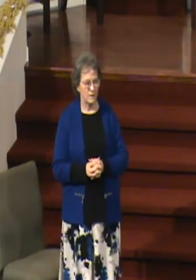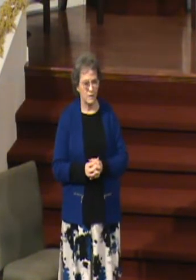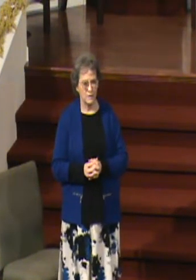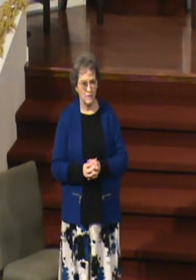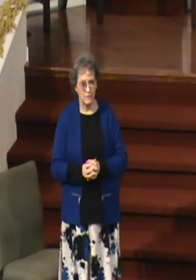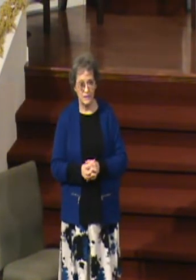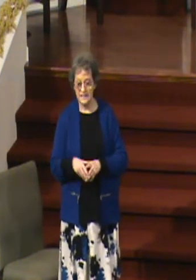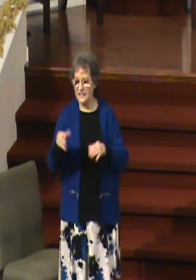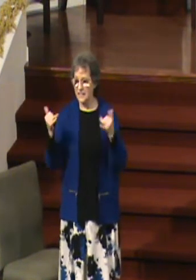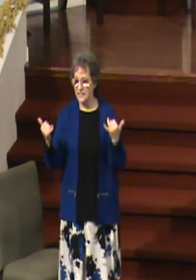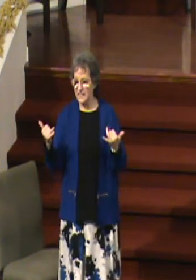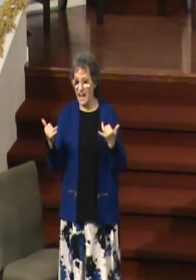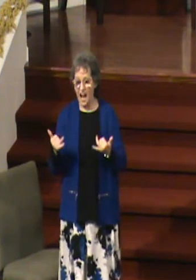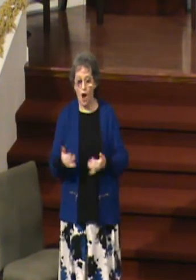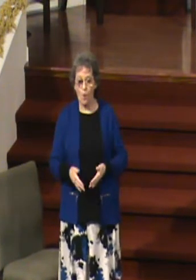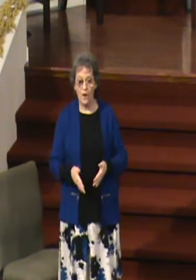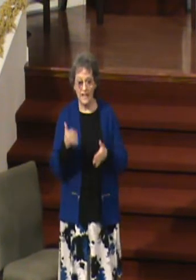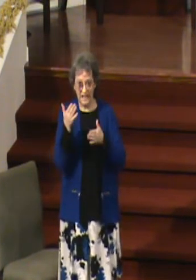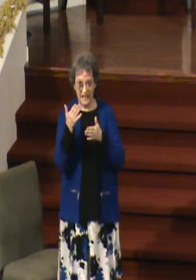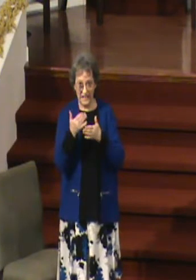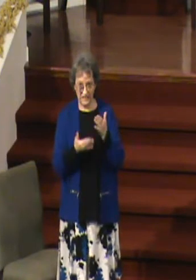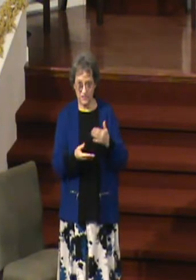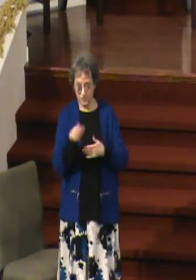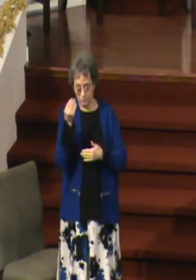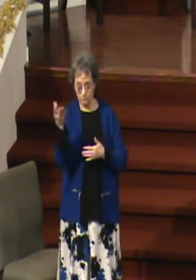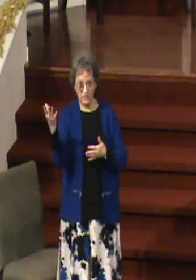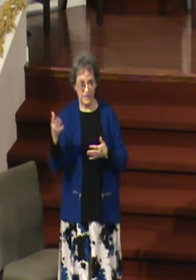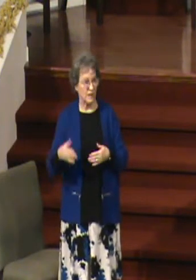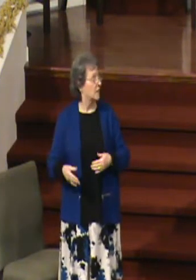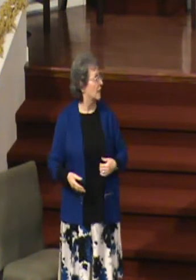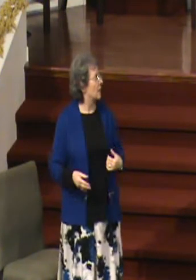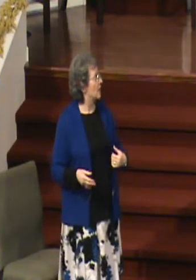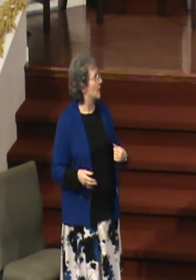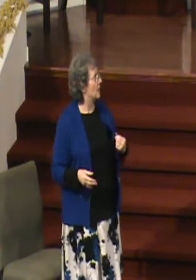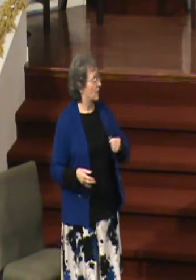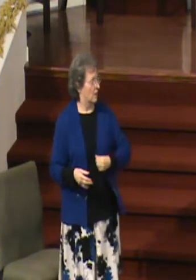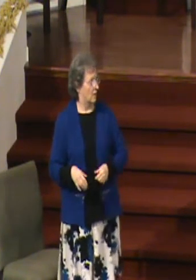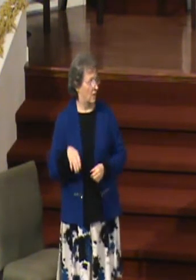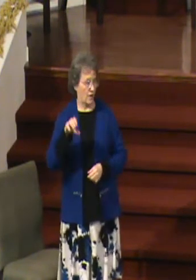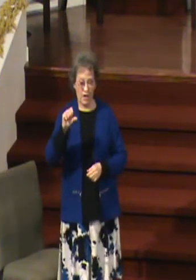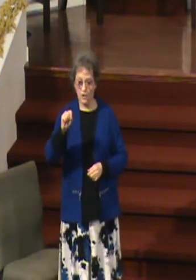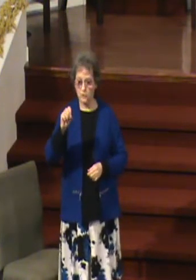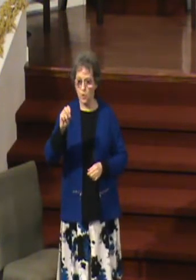At this time, we'll have some acknowledgements. So if I could have the Sonia Pebbles come.